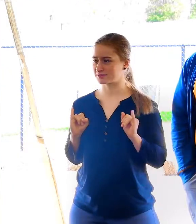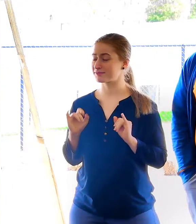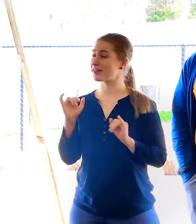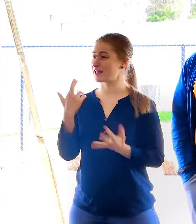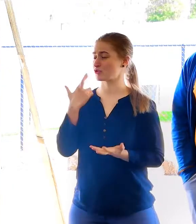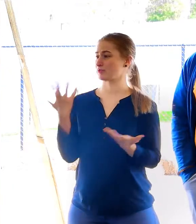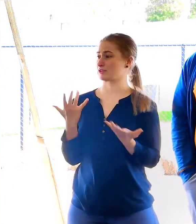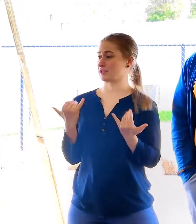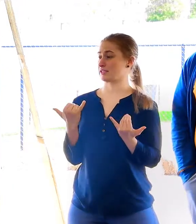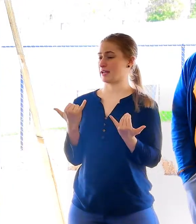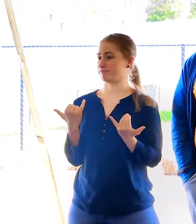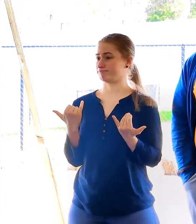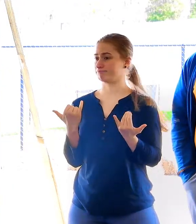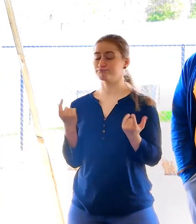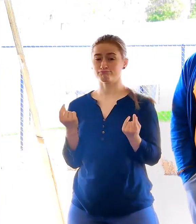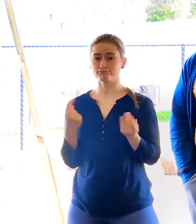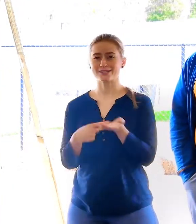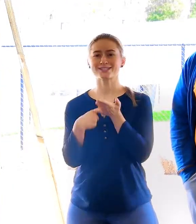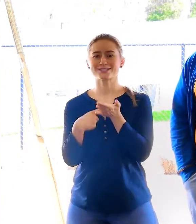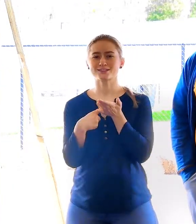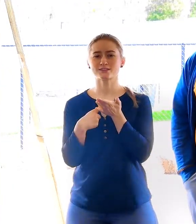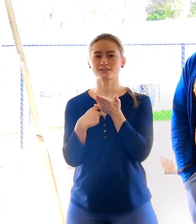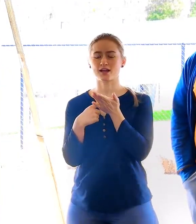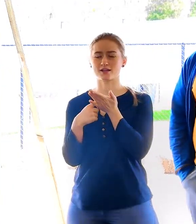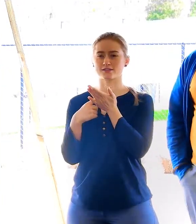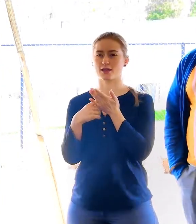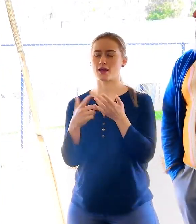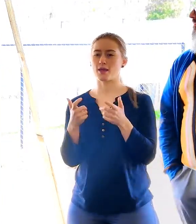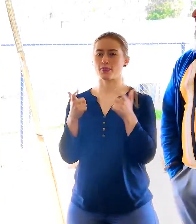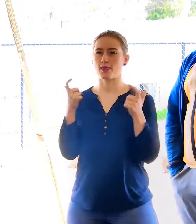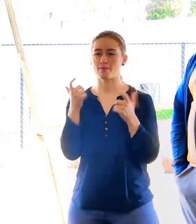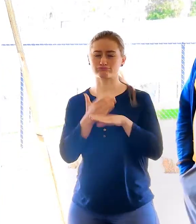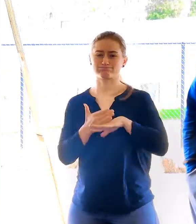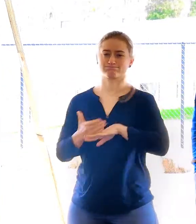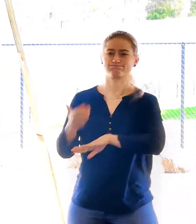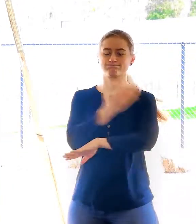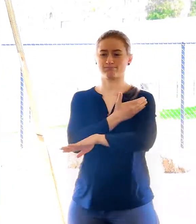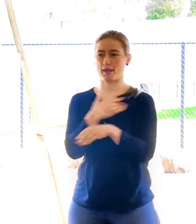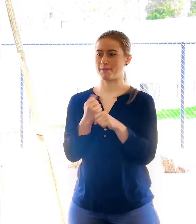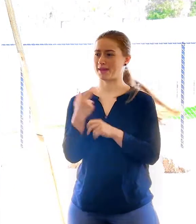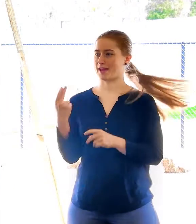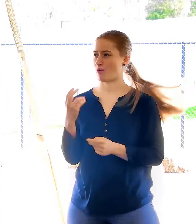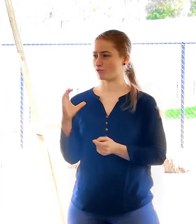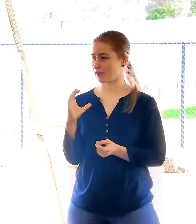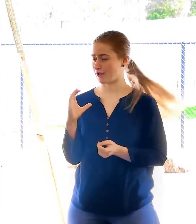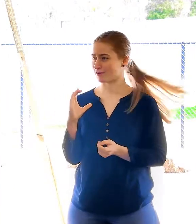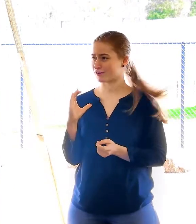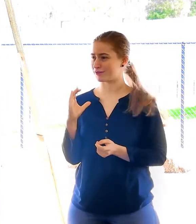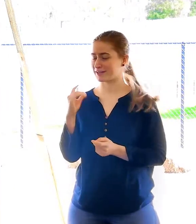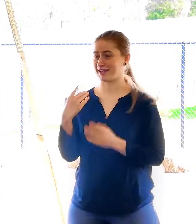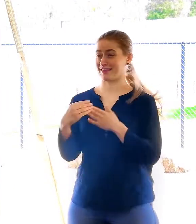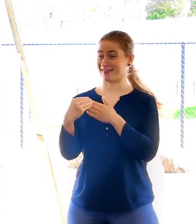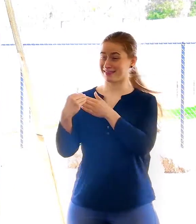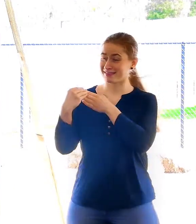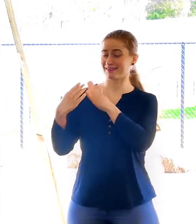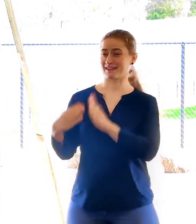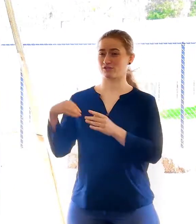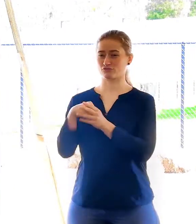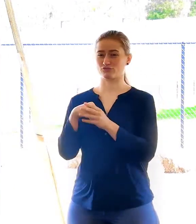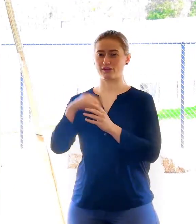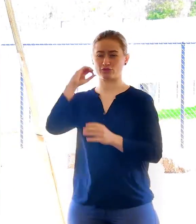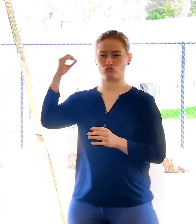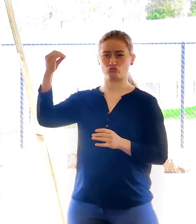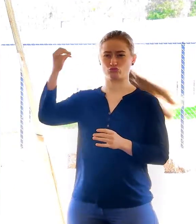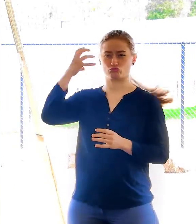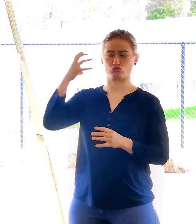here today, to discuss the giant leap we're taking, making Howard County a leader in solar